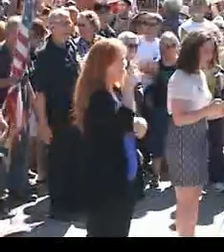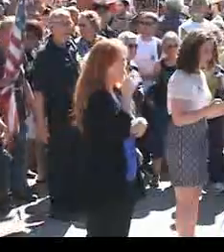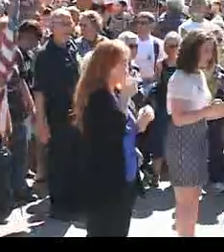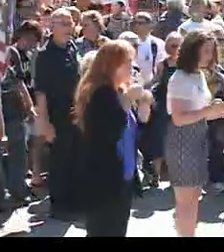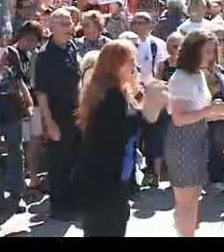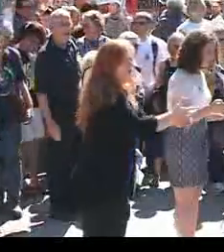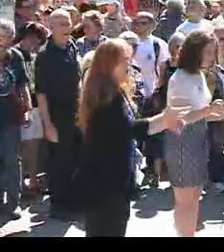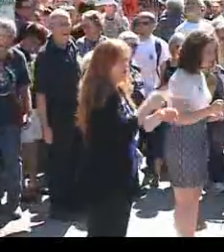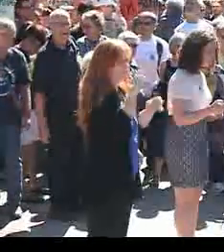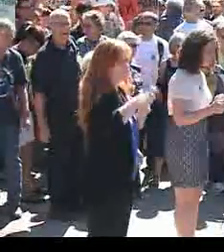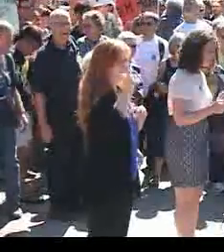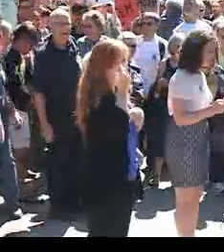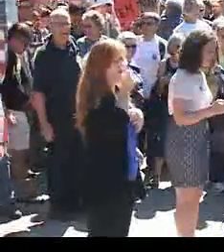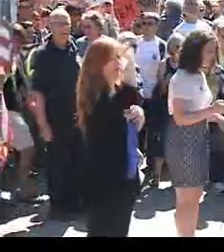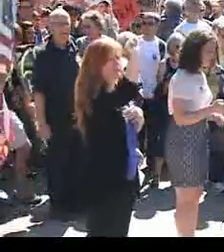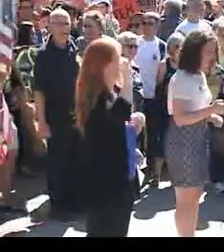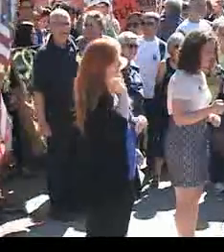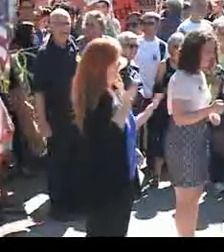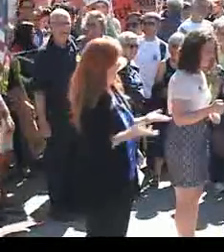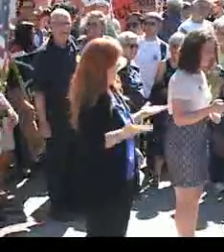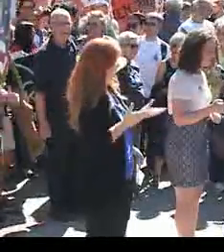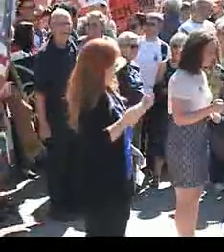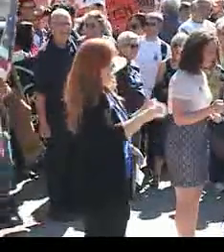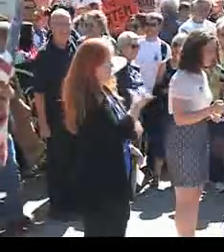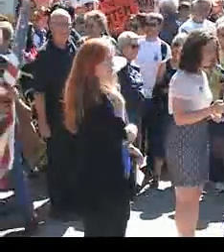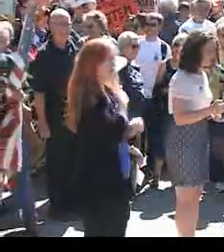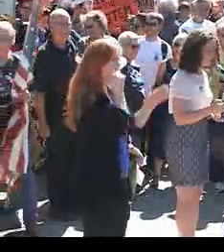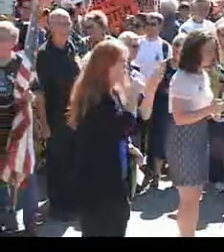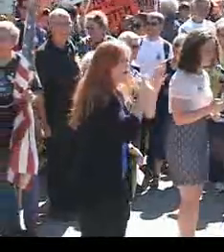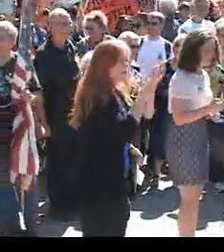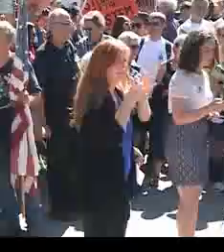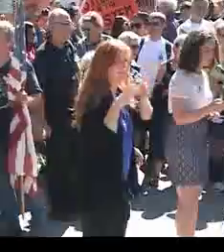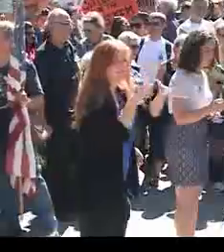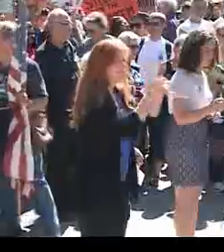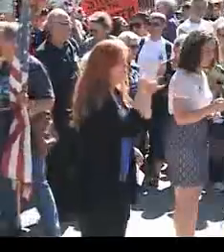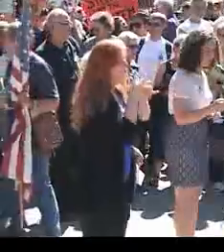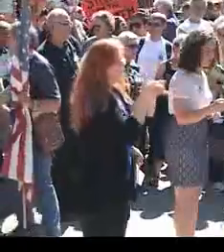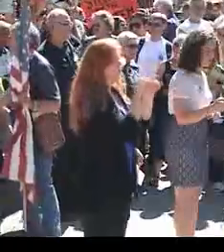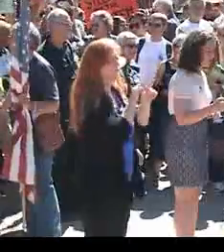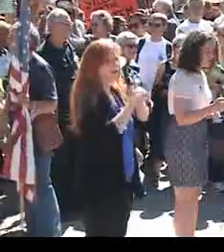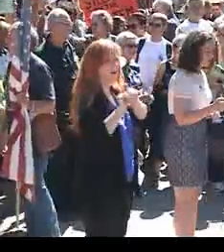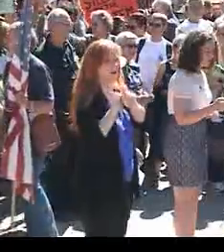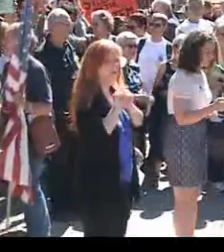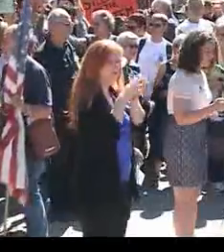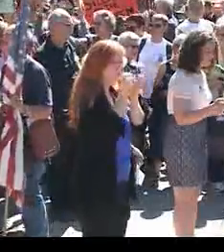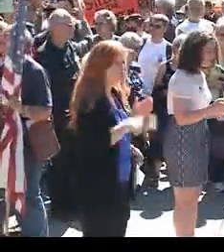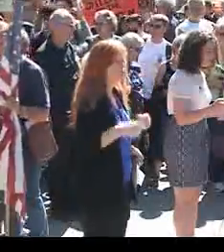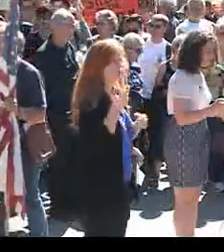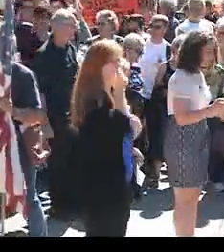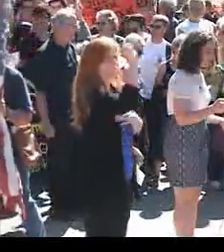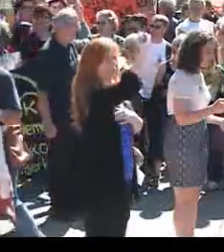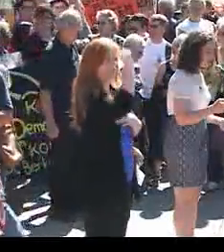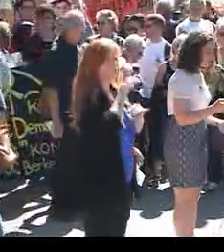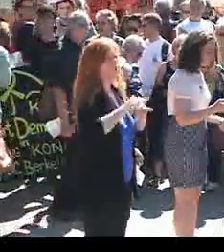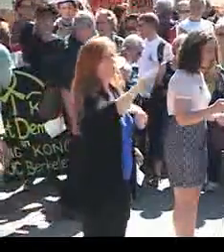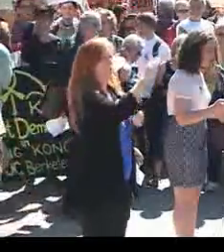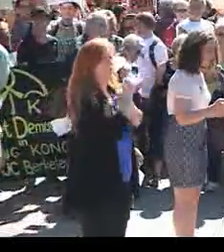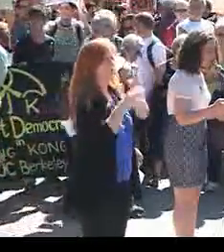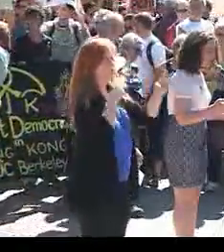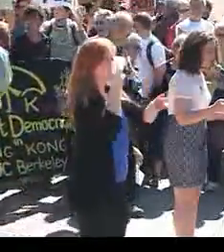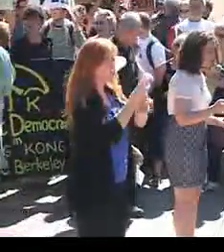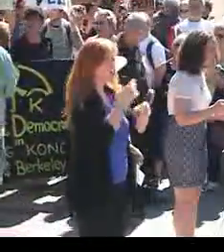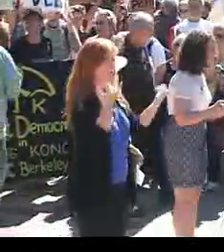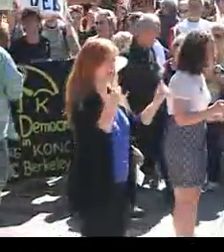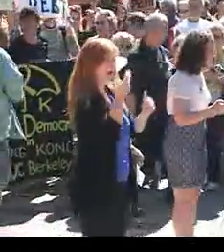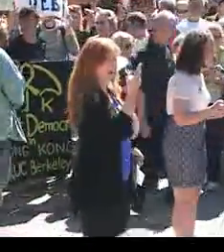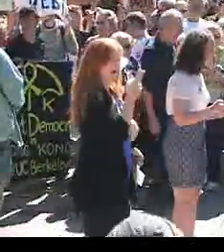activism. As a campus, we must recognize and collaborate with other powerful student movements across the globe, such as the students of Hong Kong, who right now